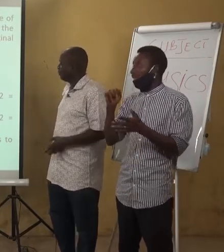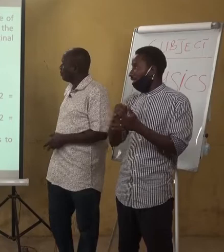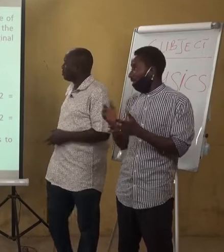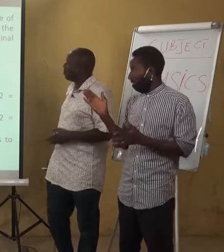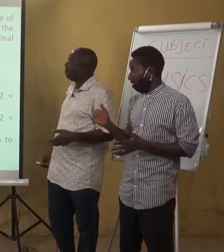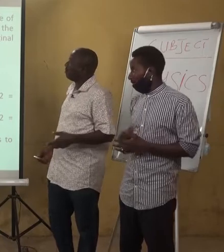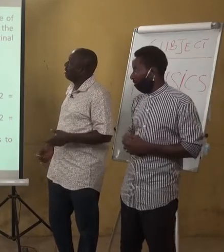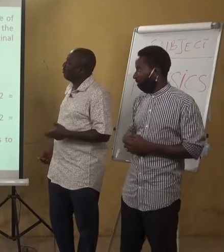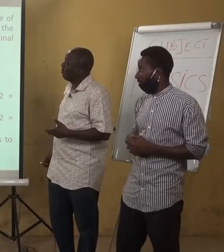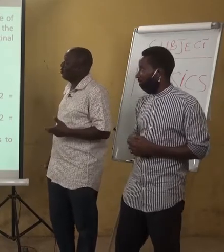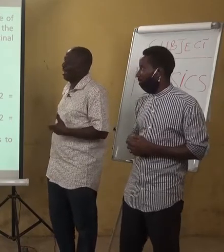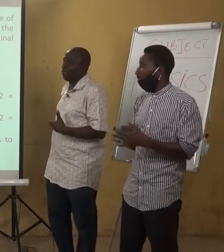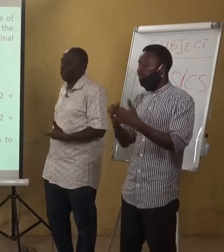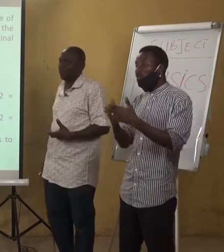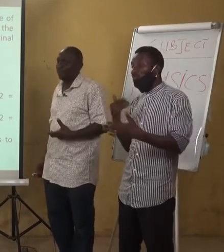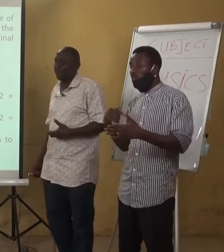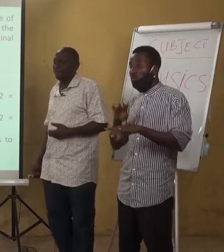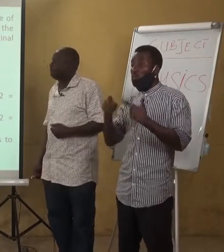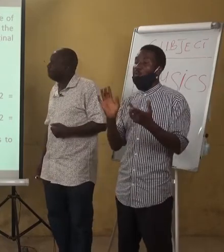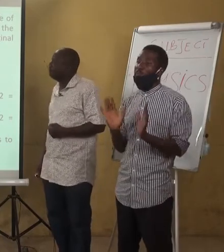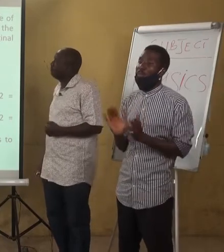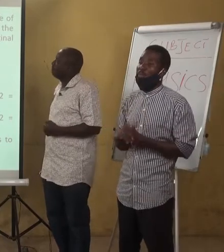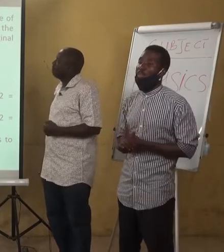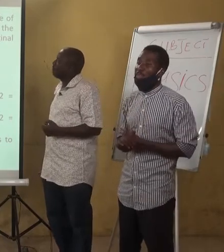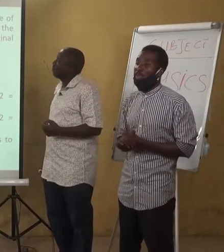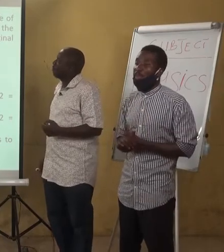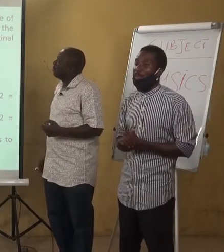practice. Before I go,